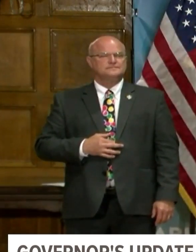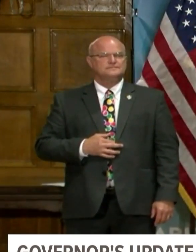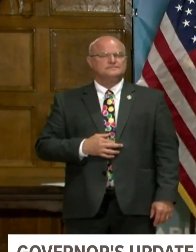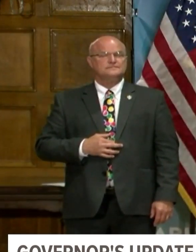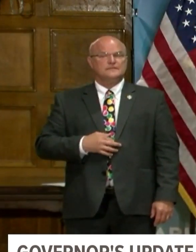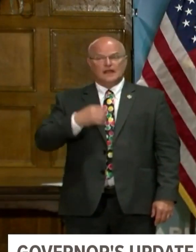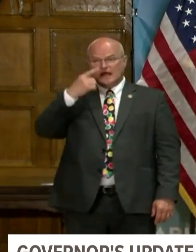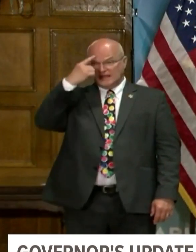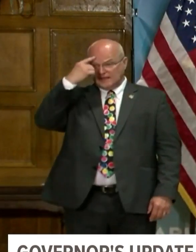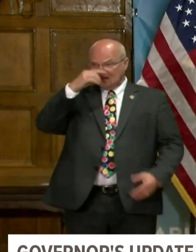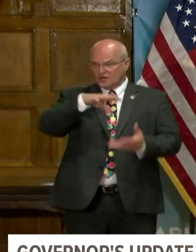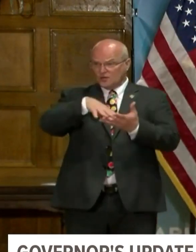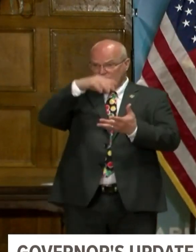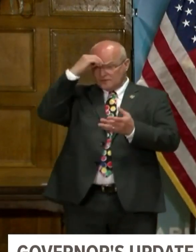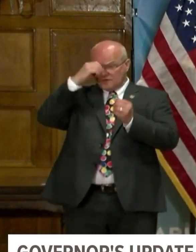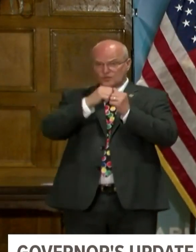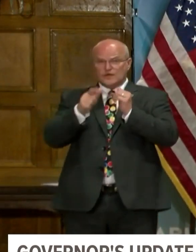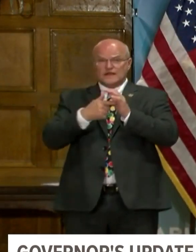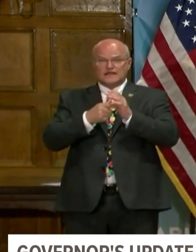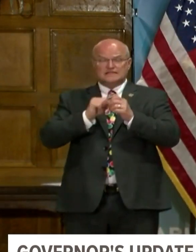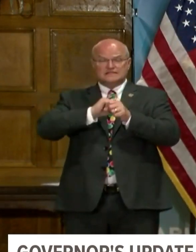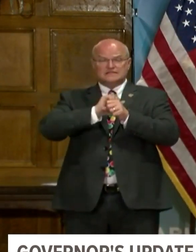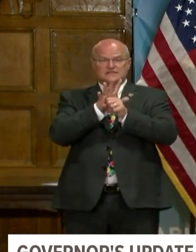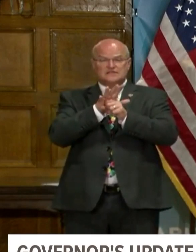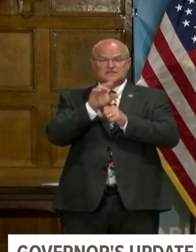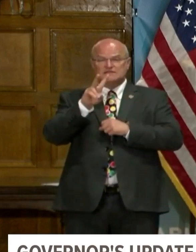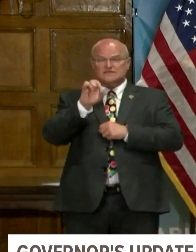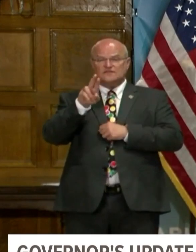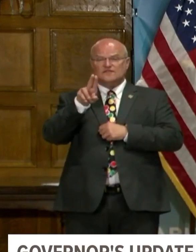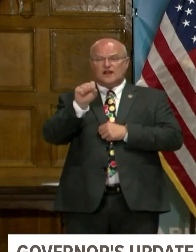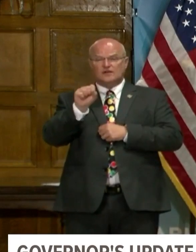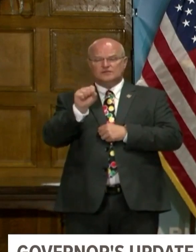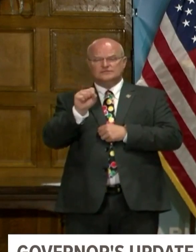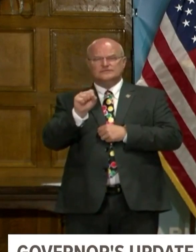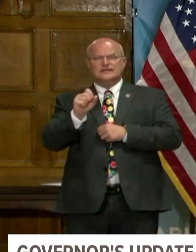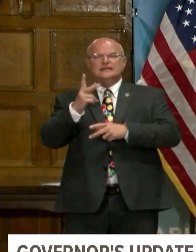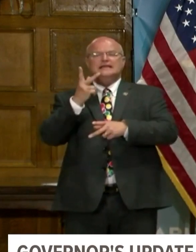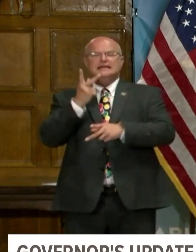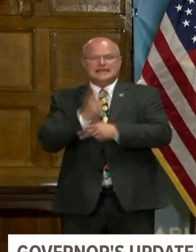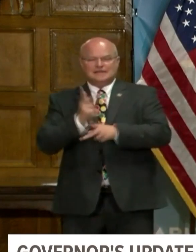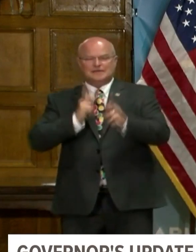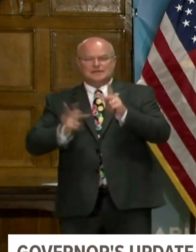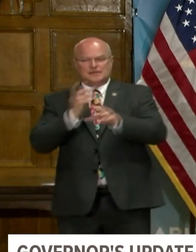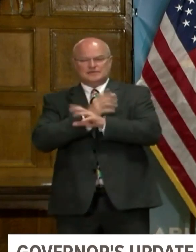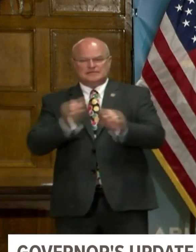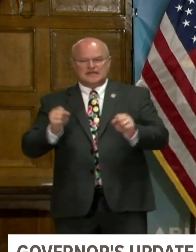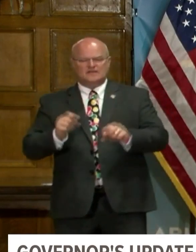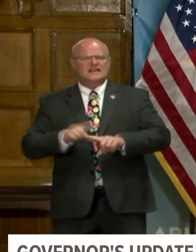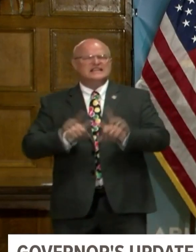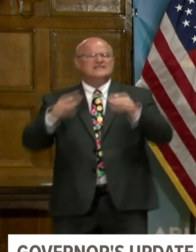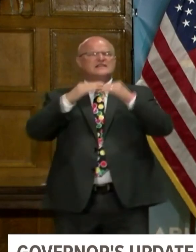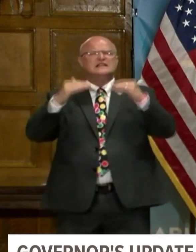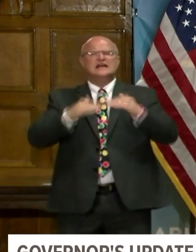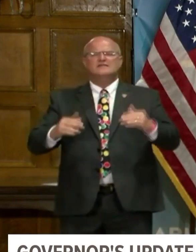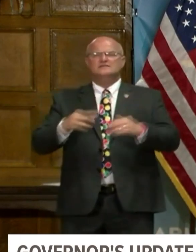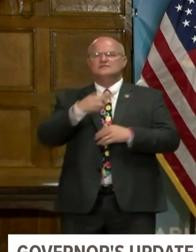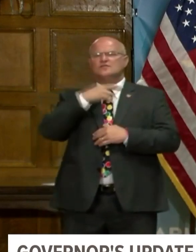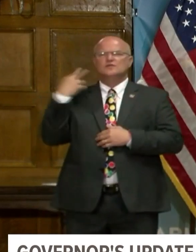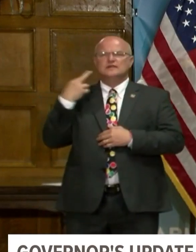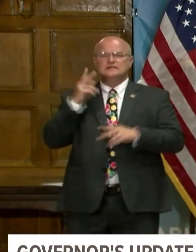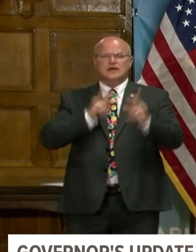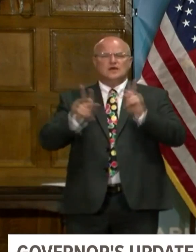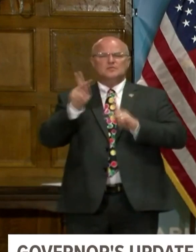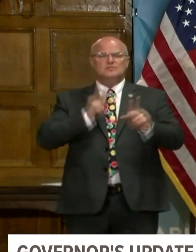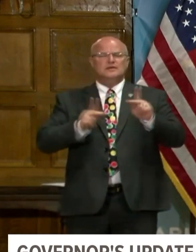I think we have learned with this virus some of the things that are pretty effective at keeping people safe, and there are different levels of risk. Passing someone